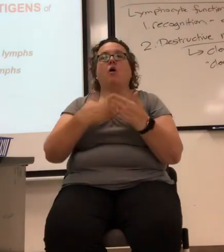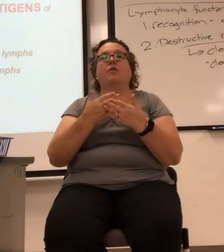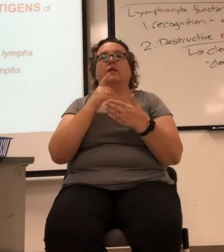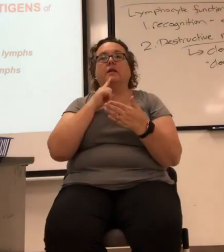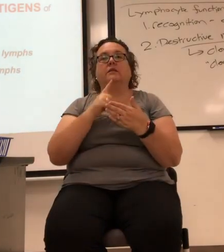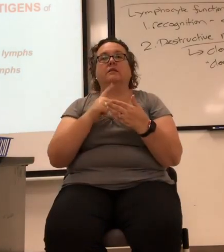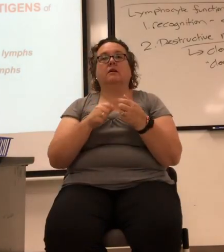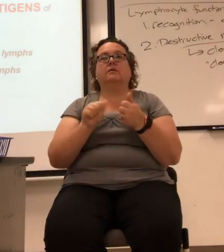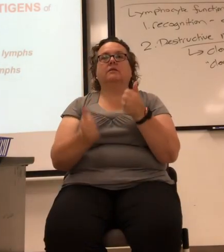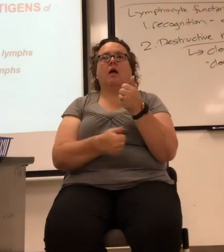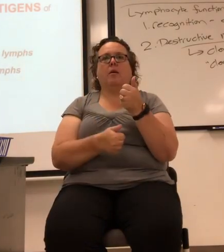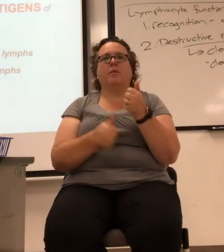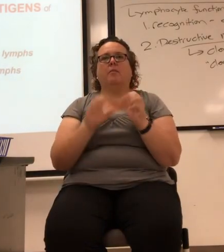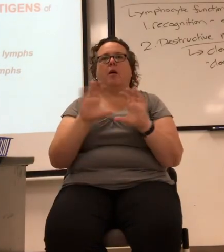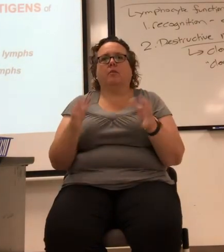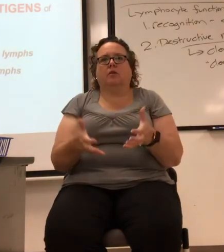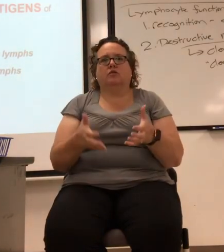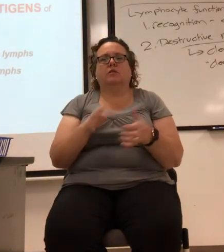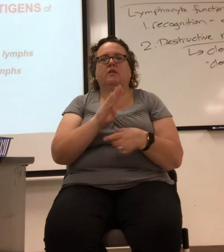cells that have been